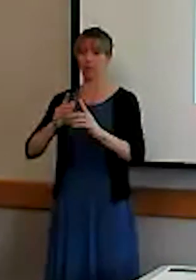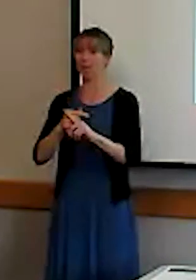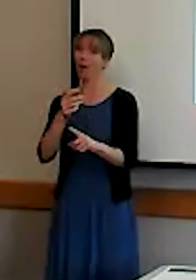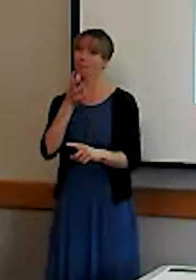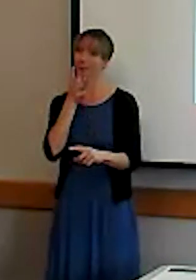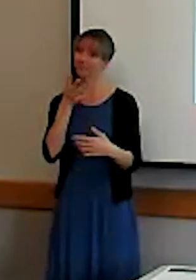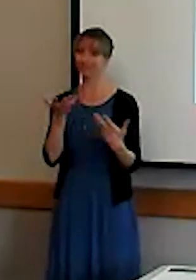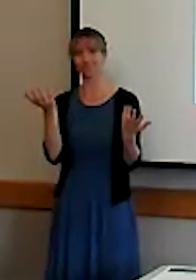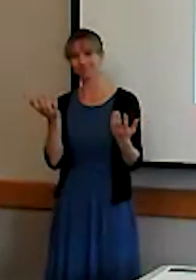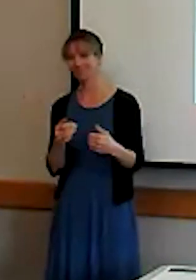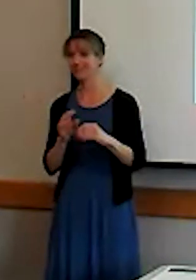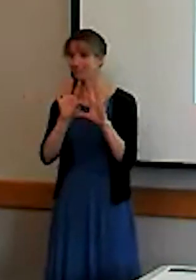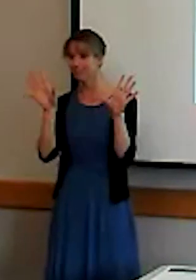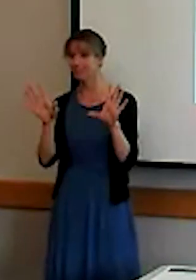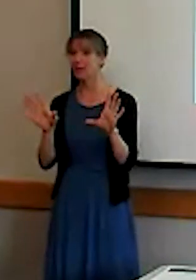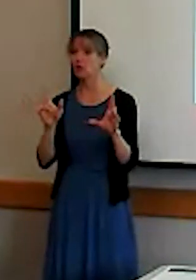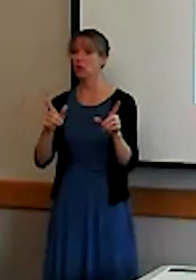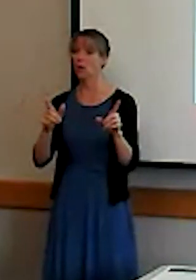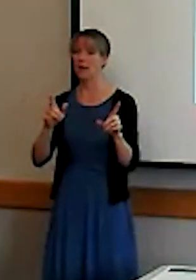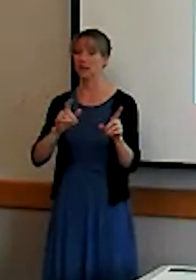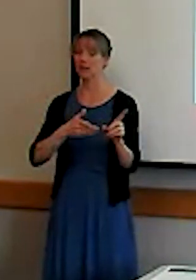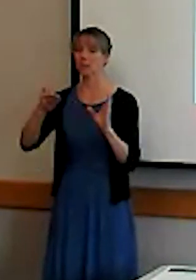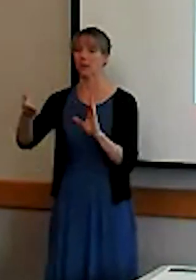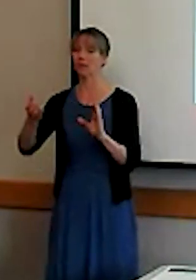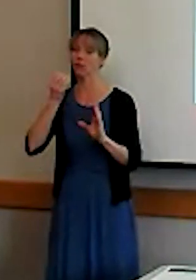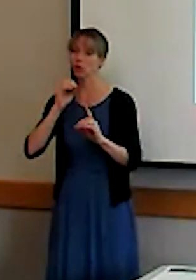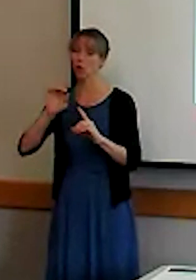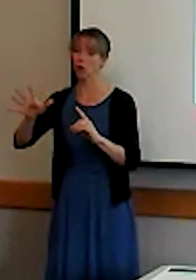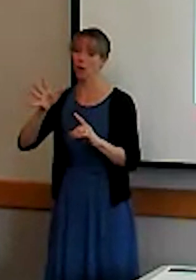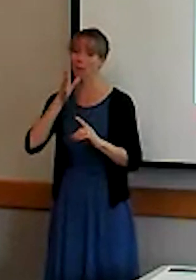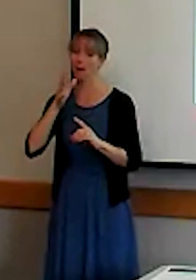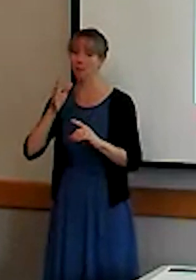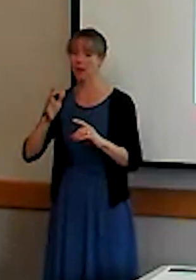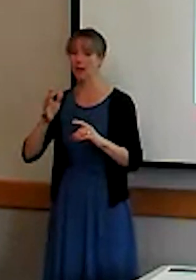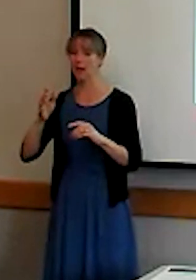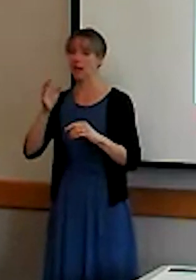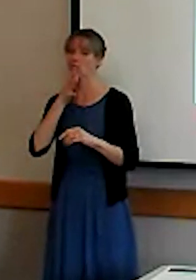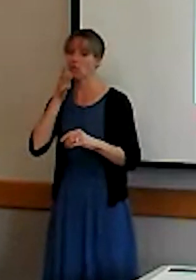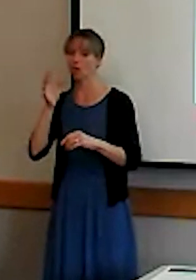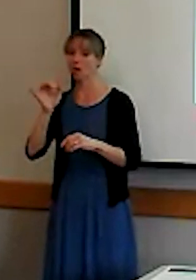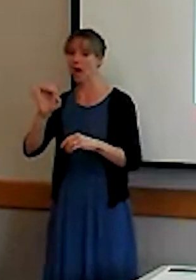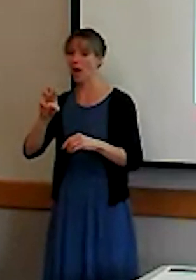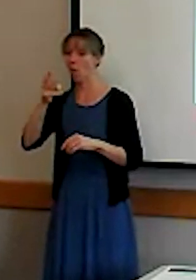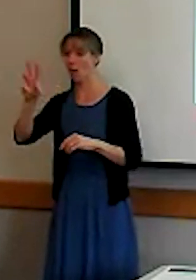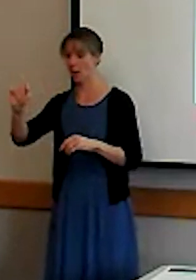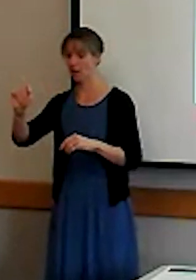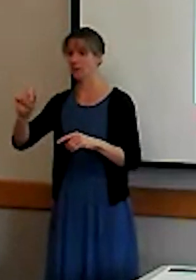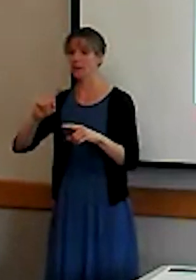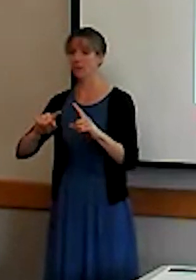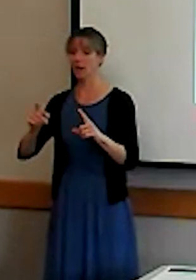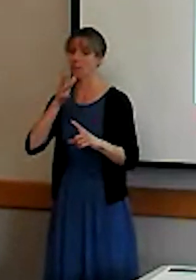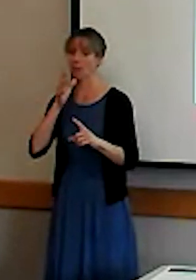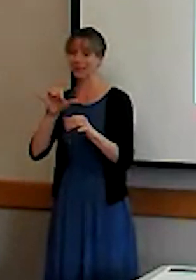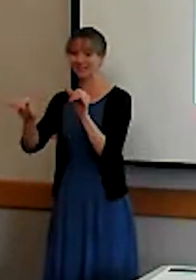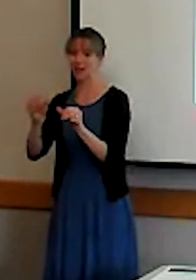figure, trying to get food to her mom in rural Iowa. She wanted to live at home independently, but just needed